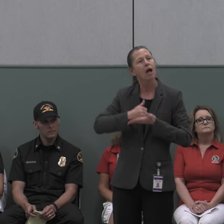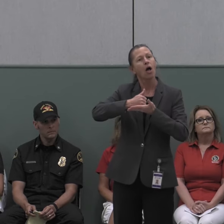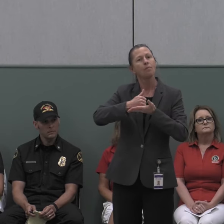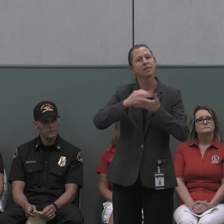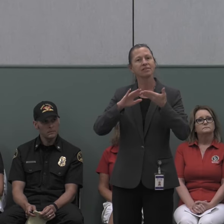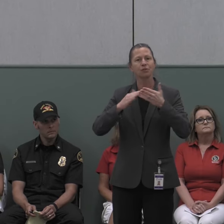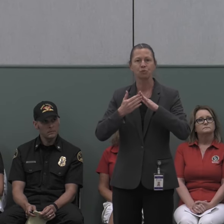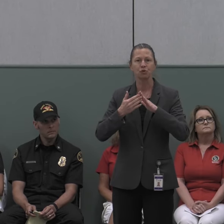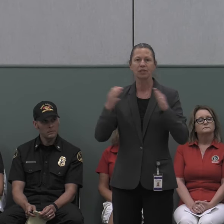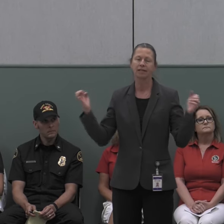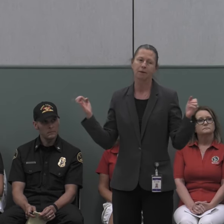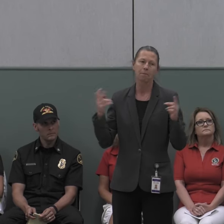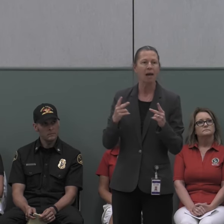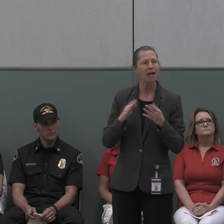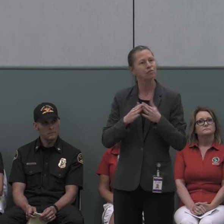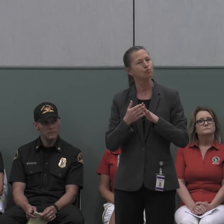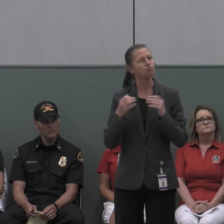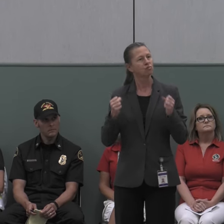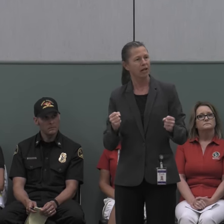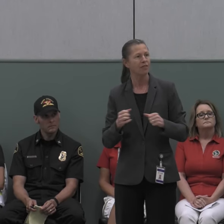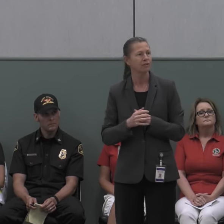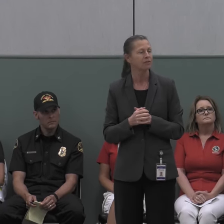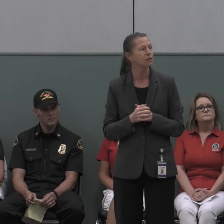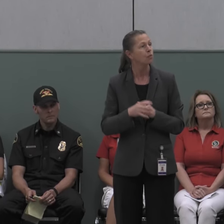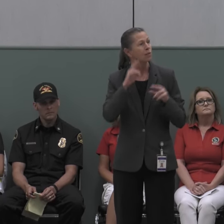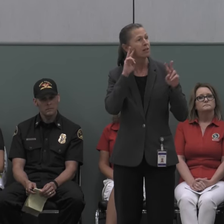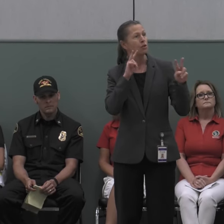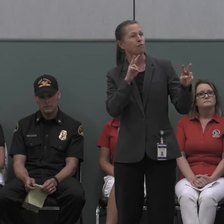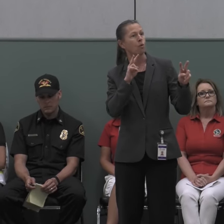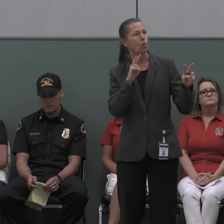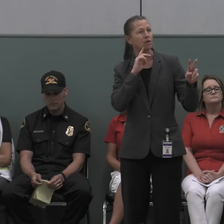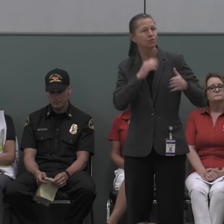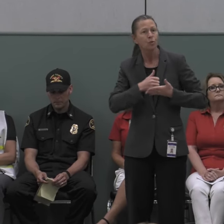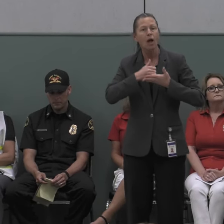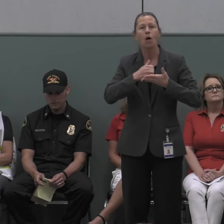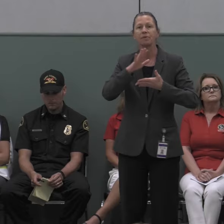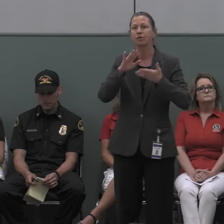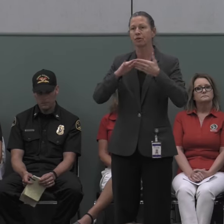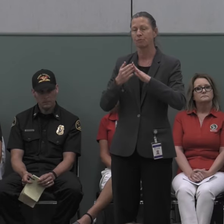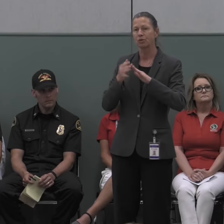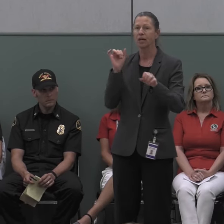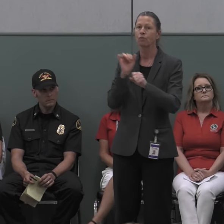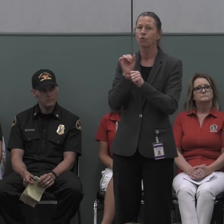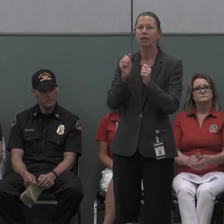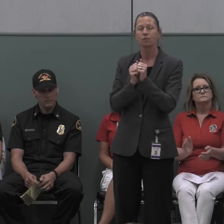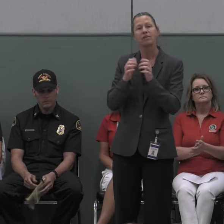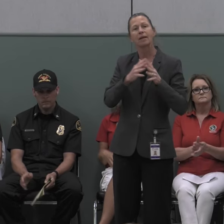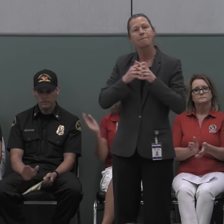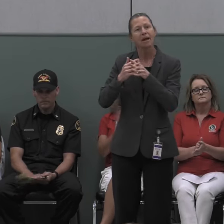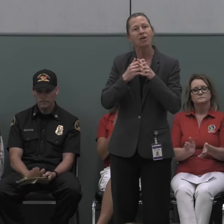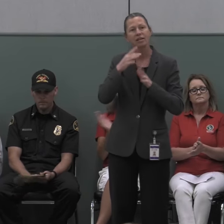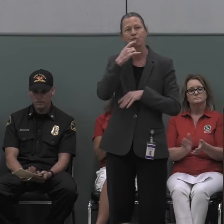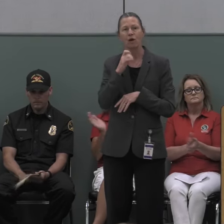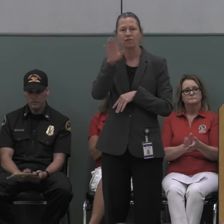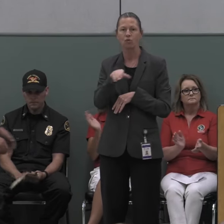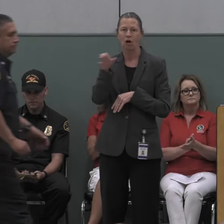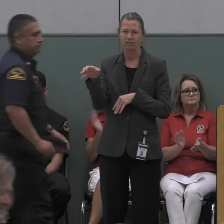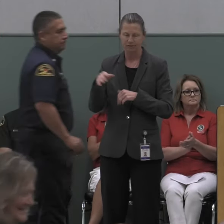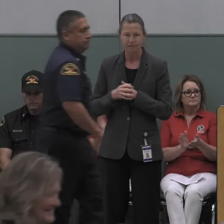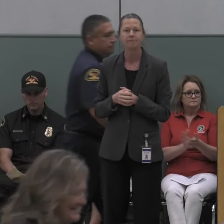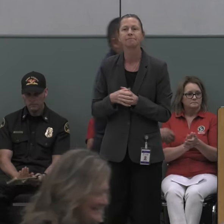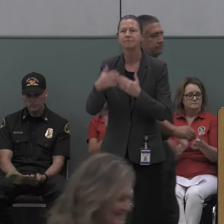And so we look forward to helping out your community and also working with American Red Cross. Thank you.